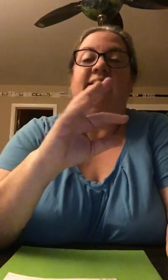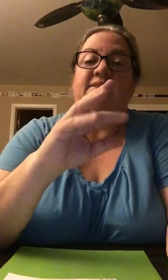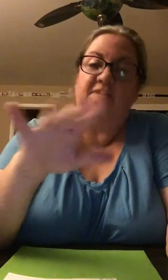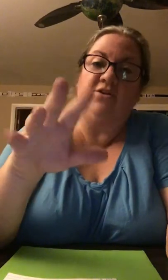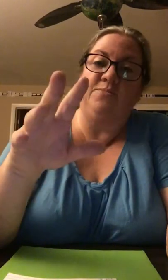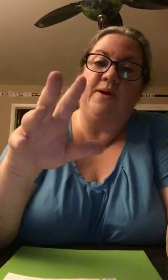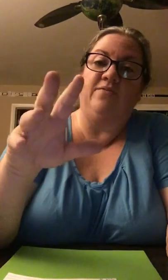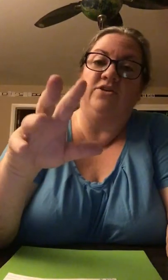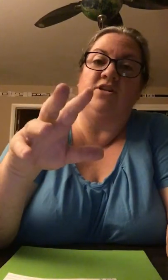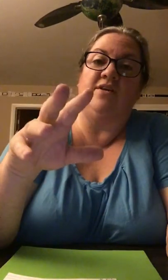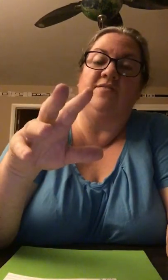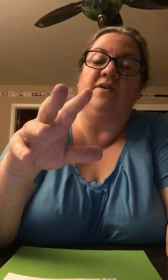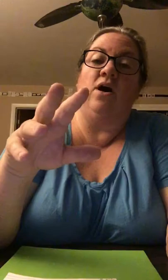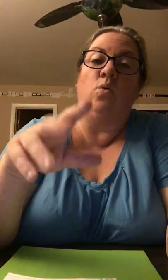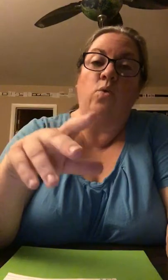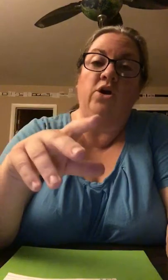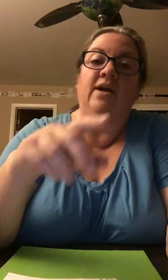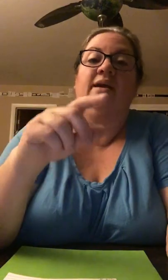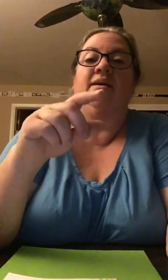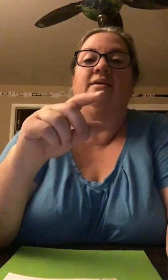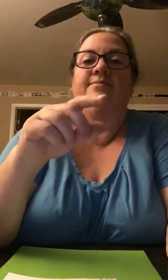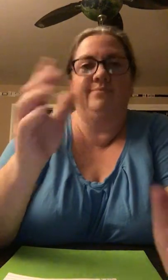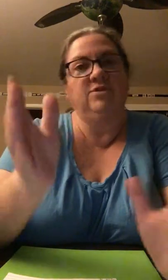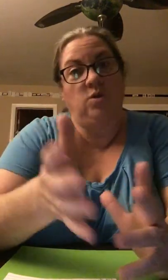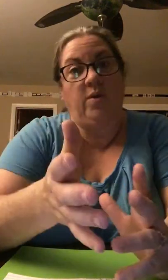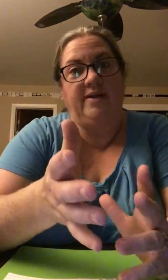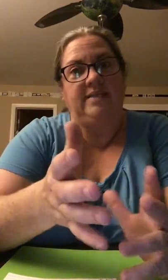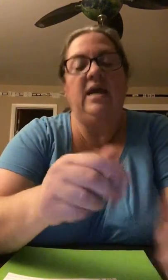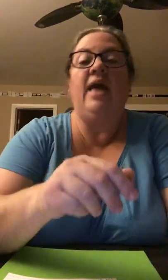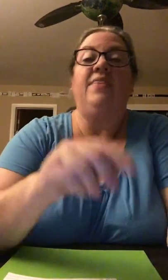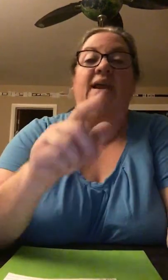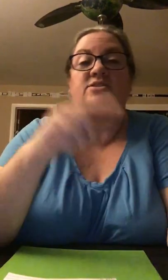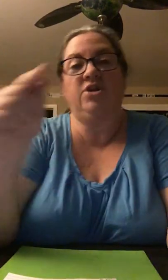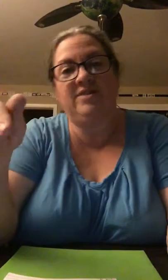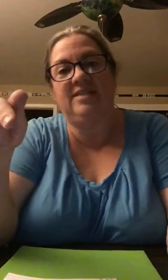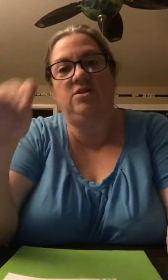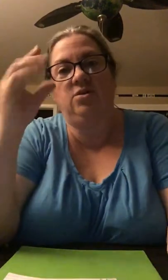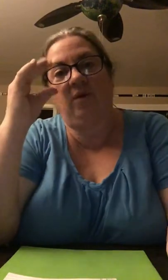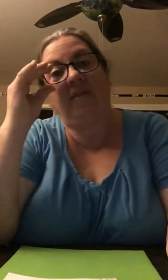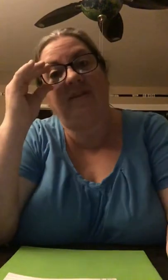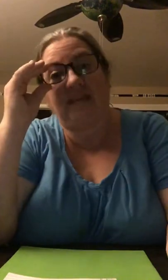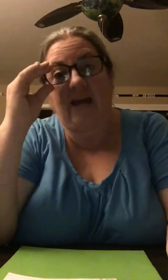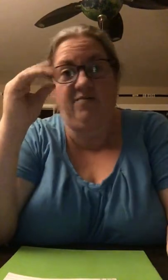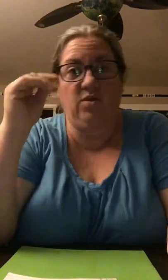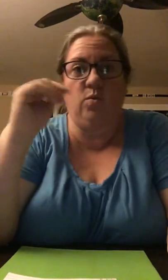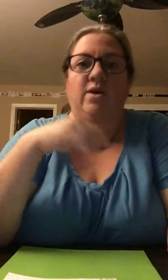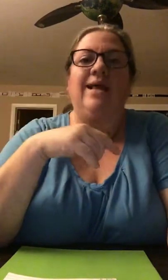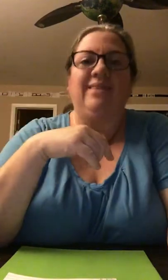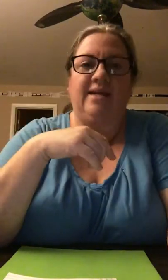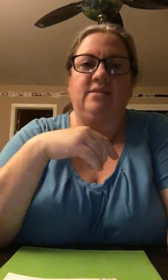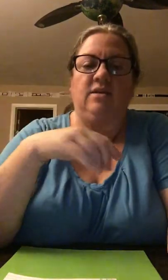the finger-spelled version of a word, shortened, that has turned into the sign for the word.